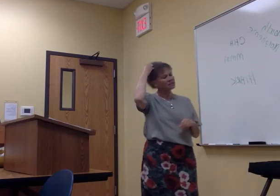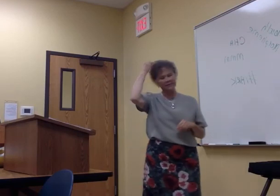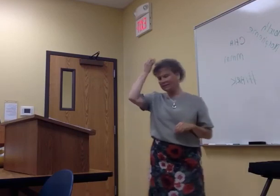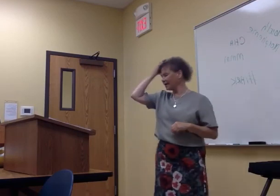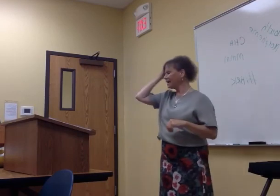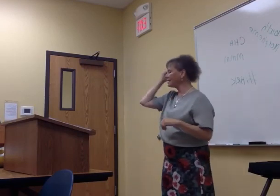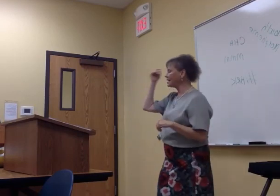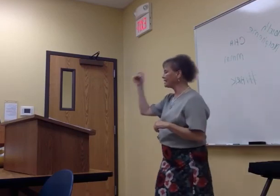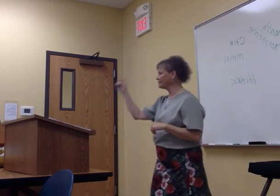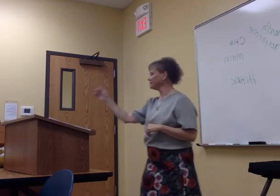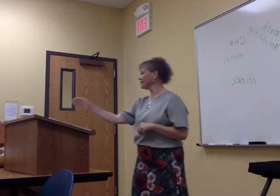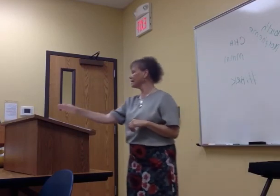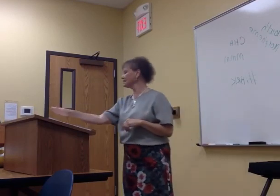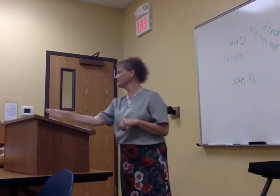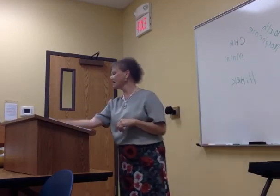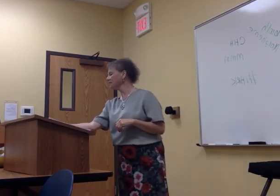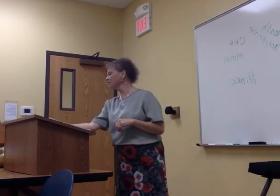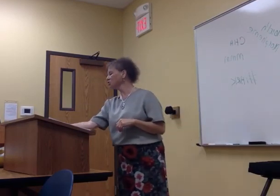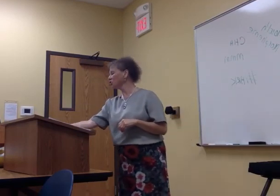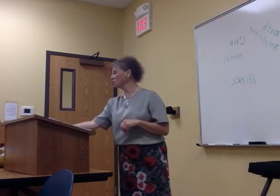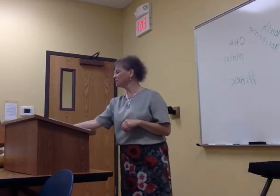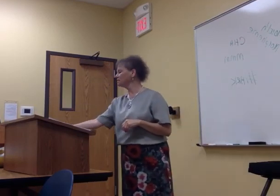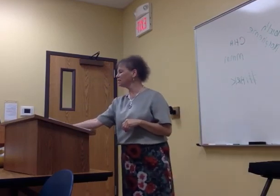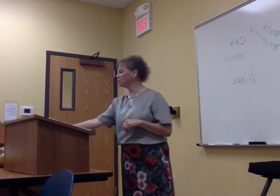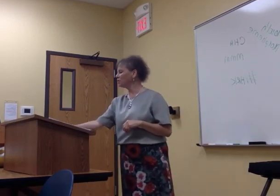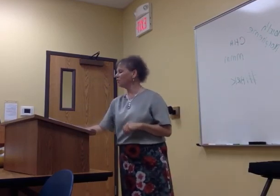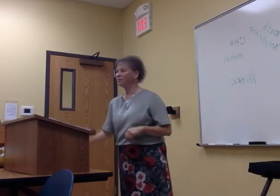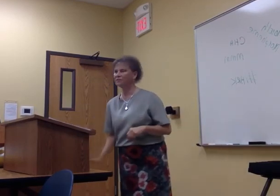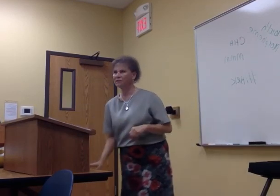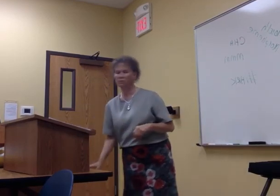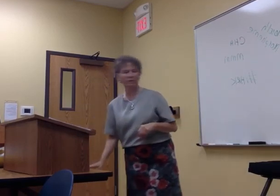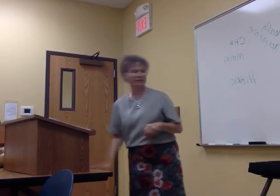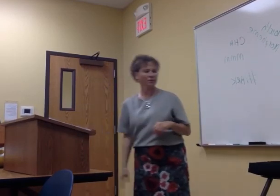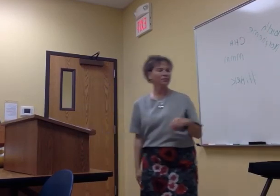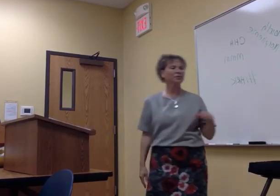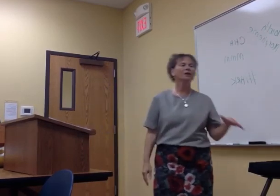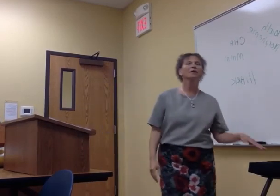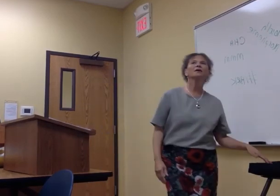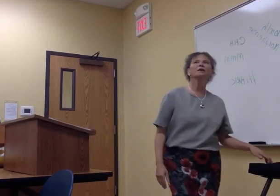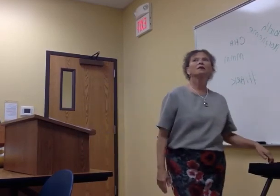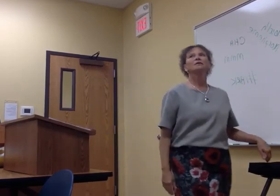ages. And again, it has nothing to do with 0, 50, or whatever.